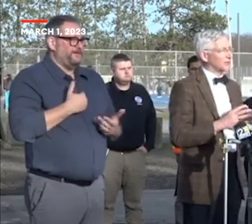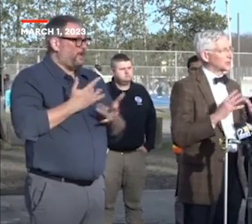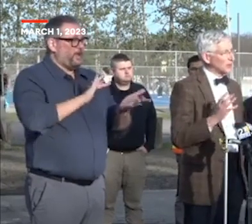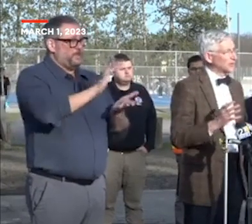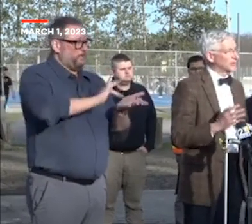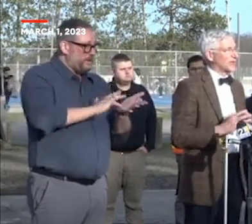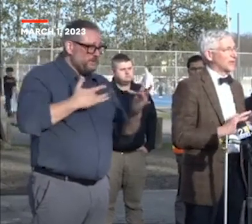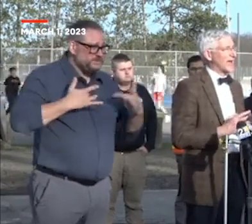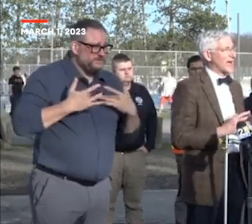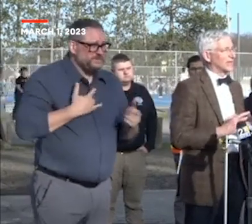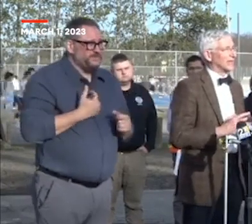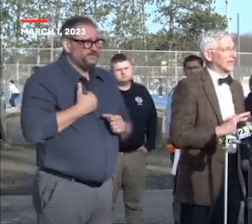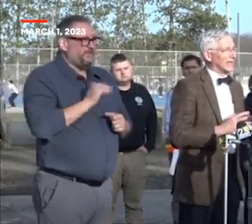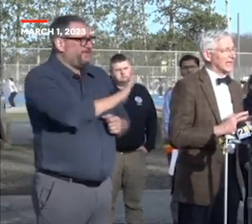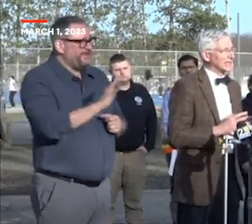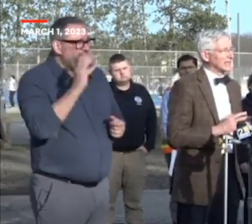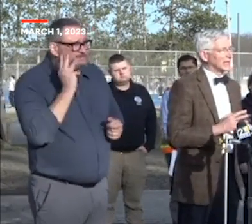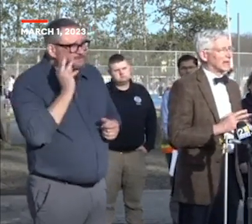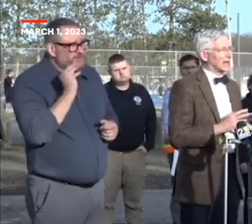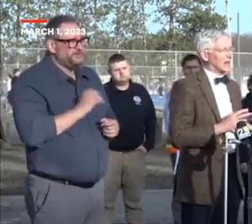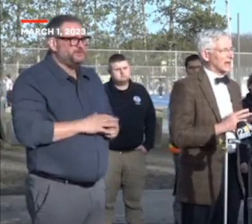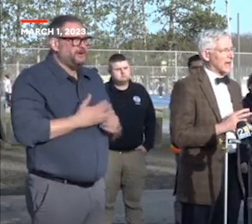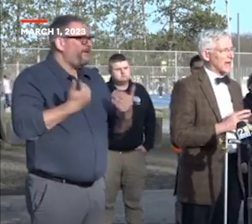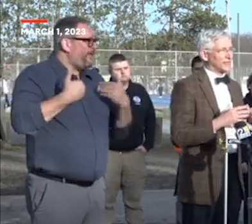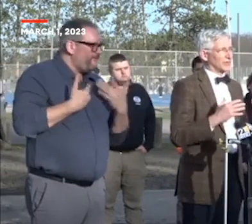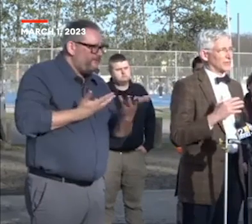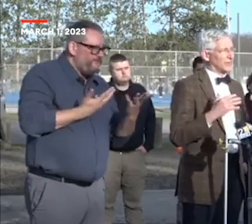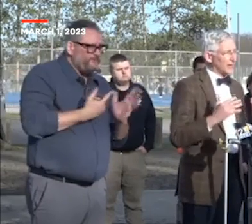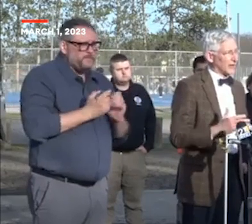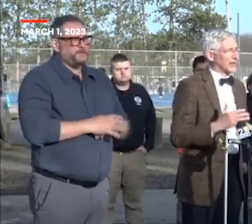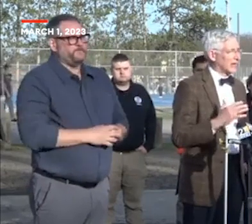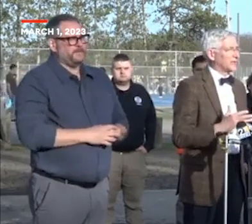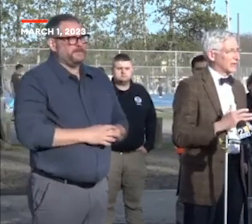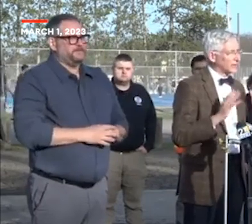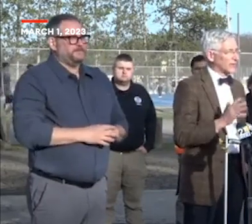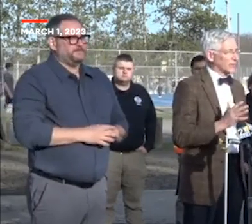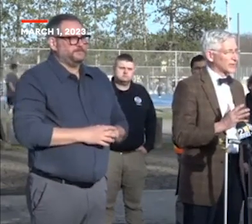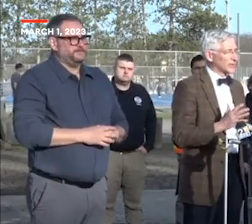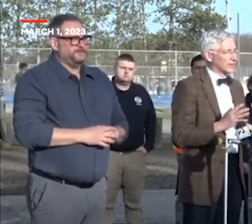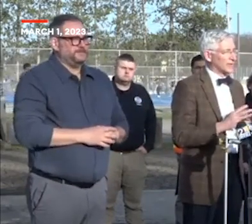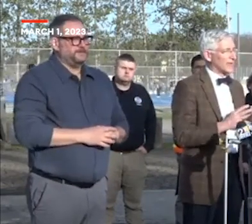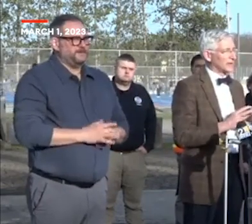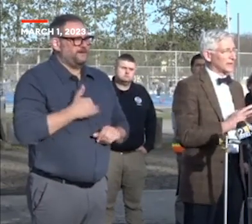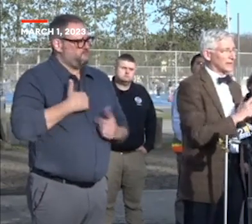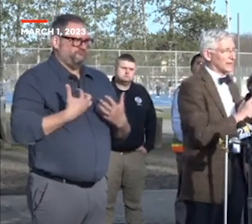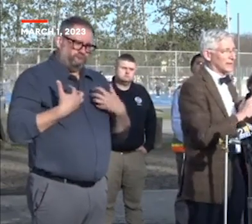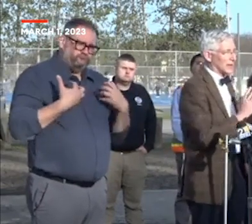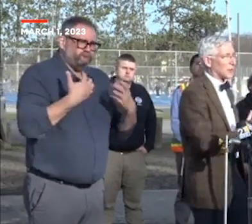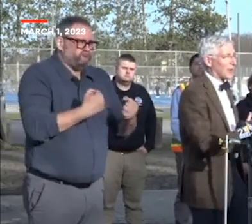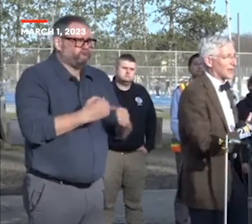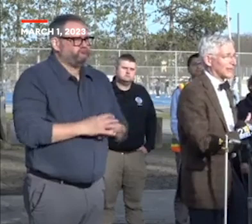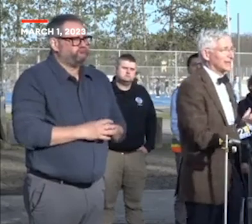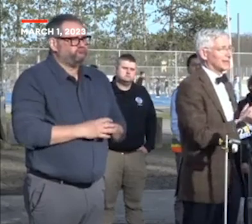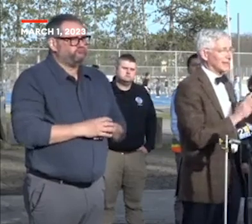the experiences that they're having, and I feel very confident, first, that the